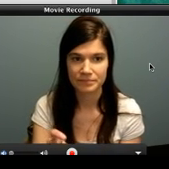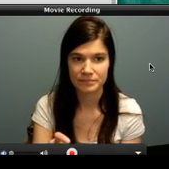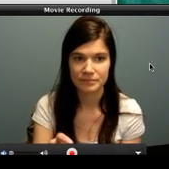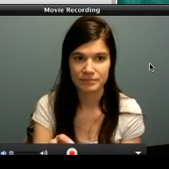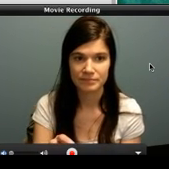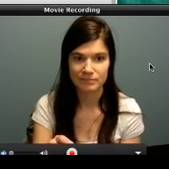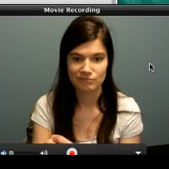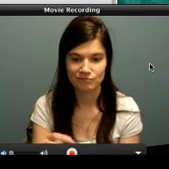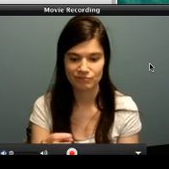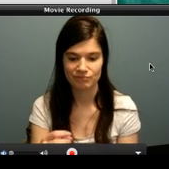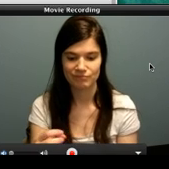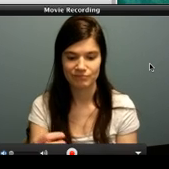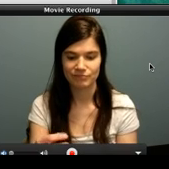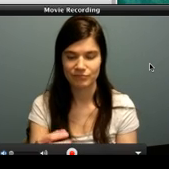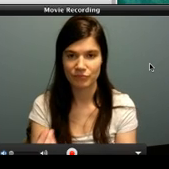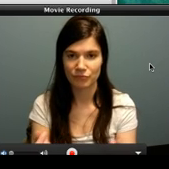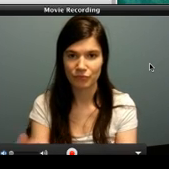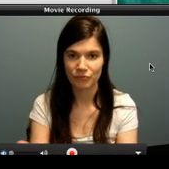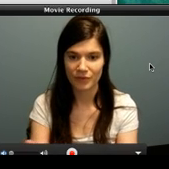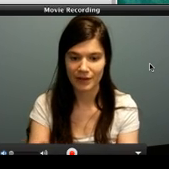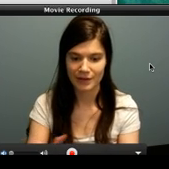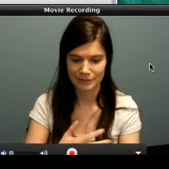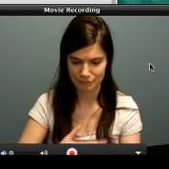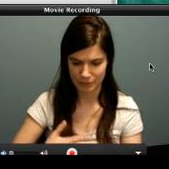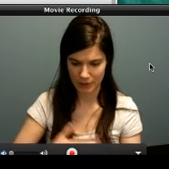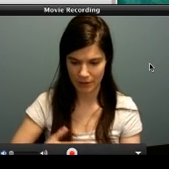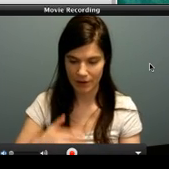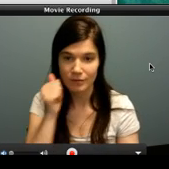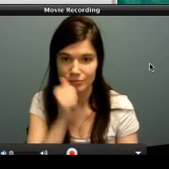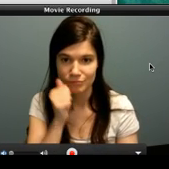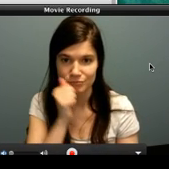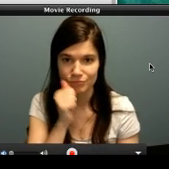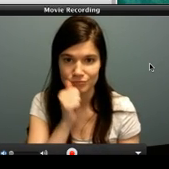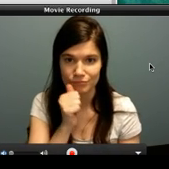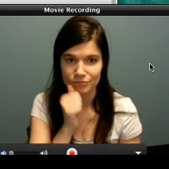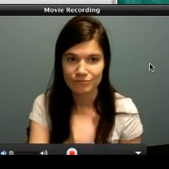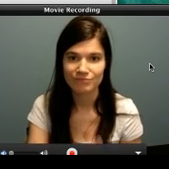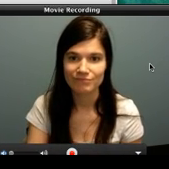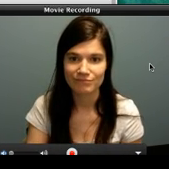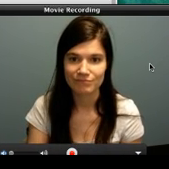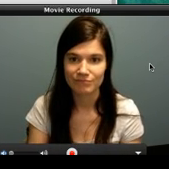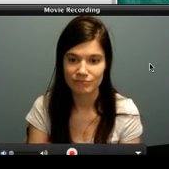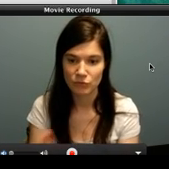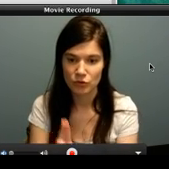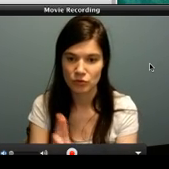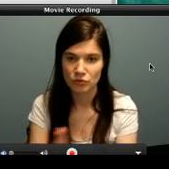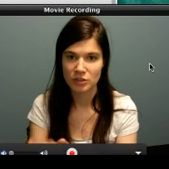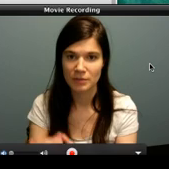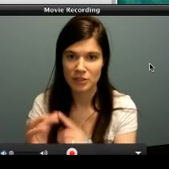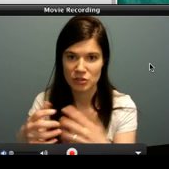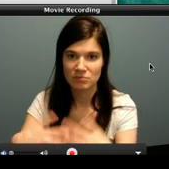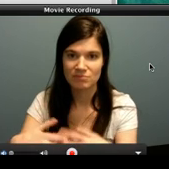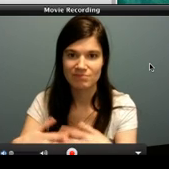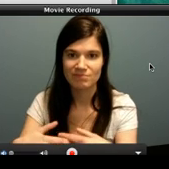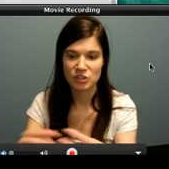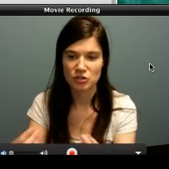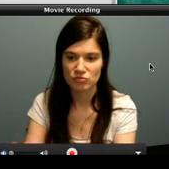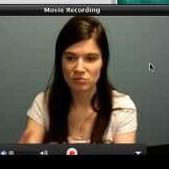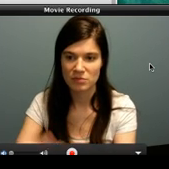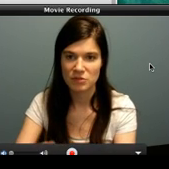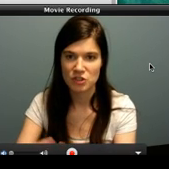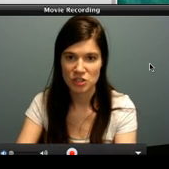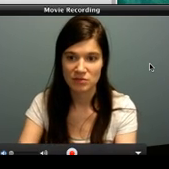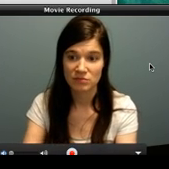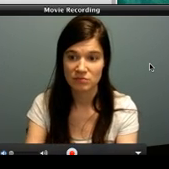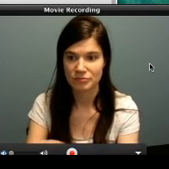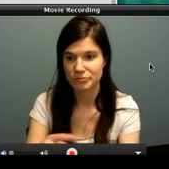daily prior to delivering the radiation. This is performed on the treatment machine using one of two methods. The first